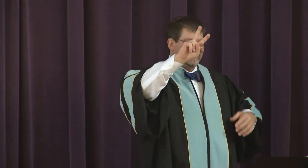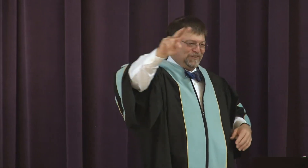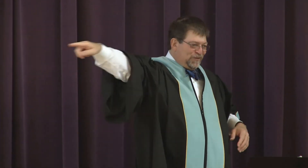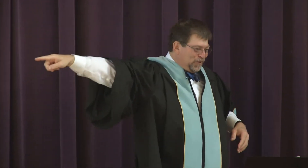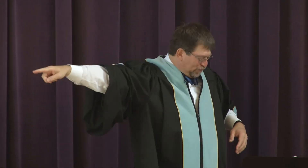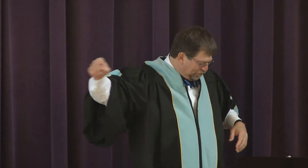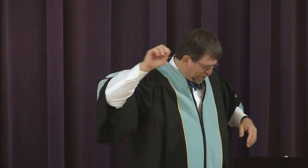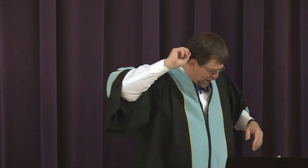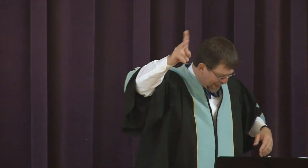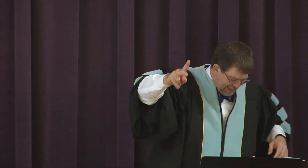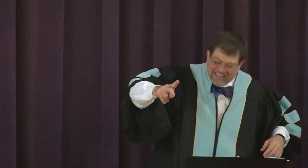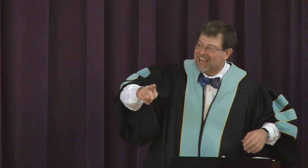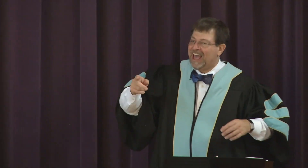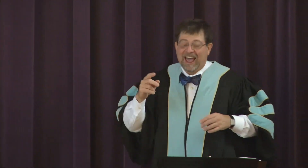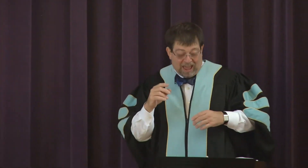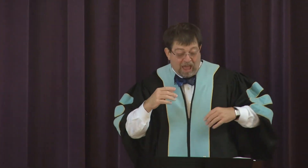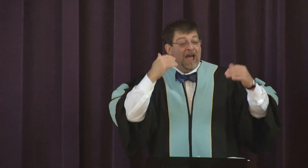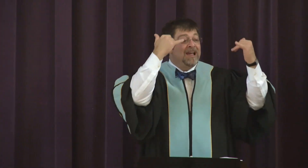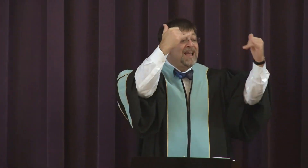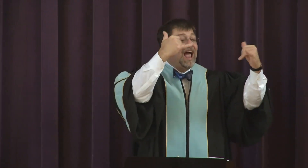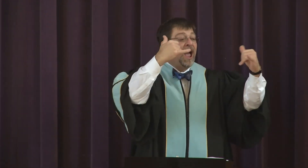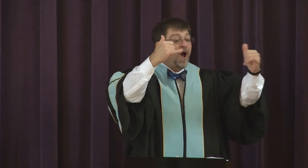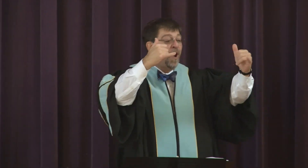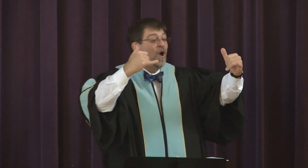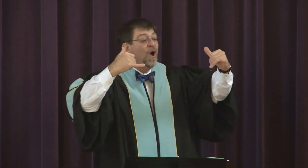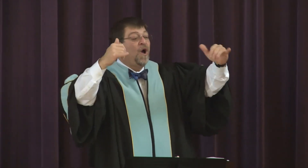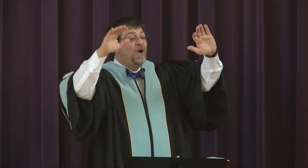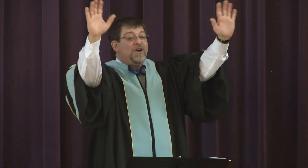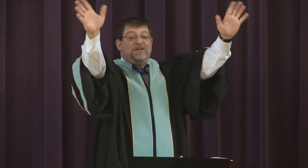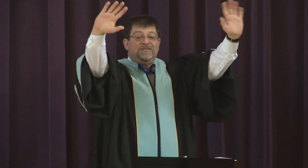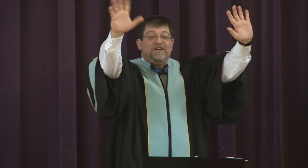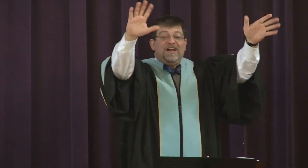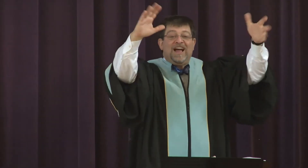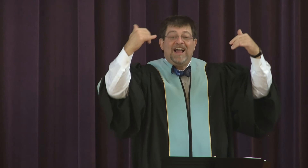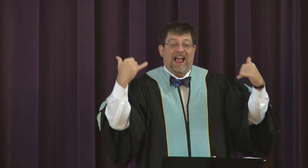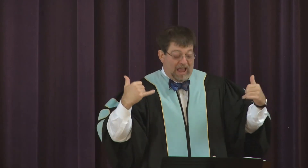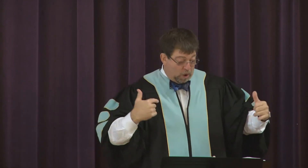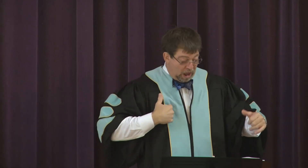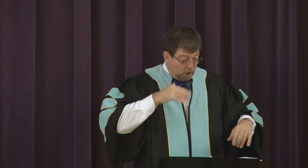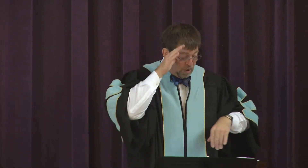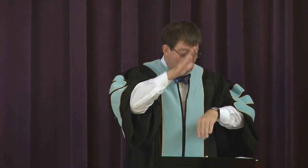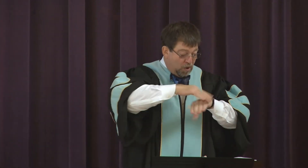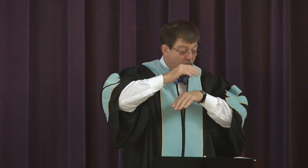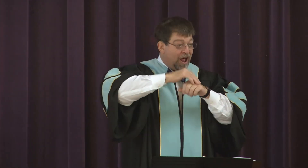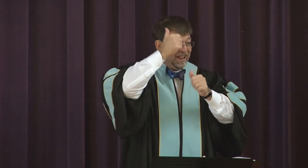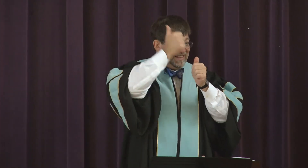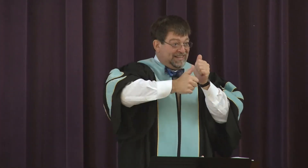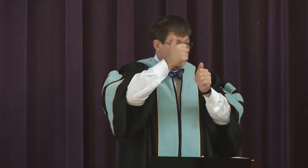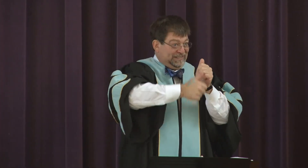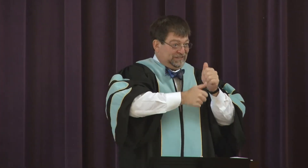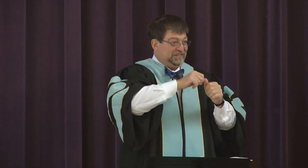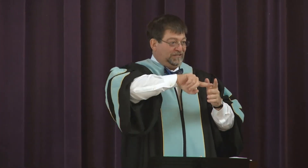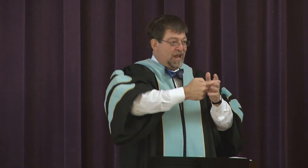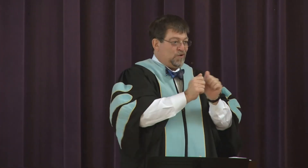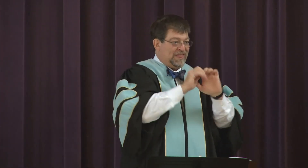from 1962. Class of 62, that's right. In place of Dr. Benjamin Sukup. So I